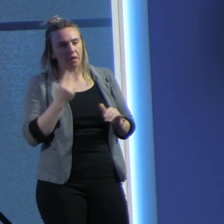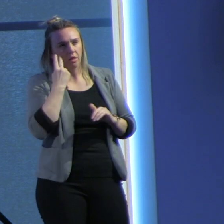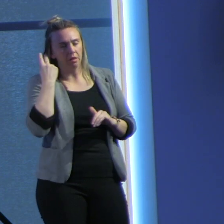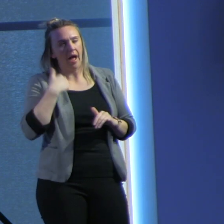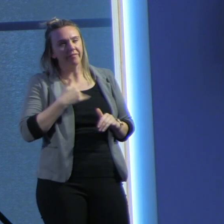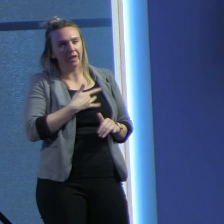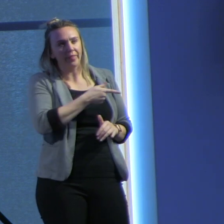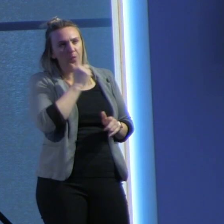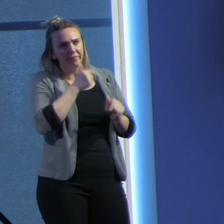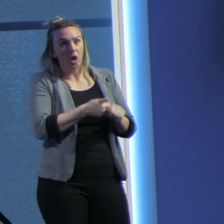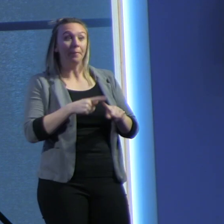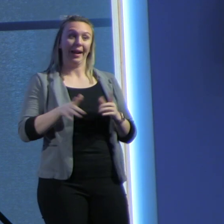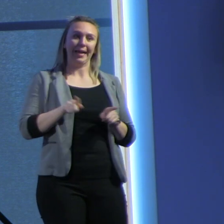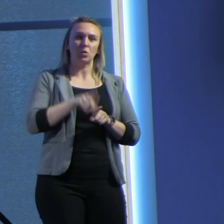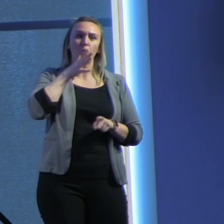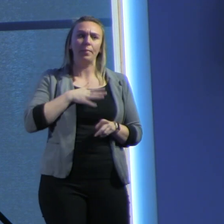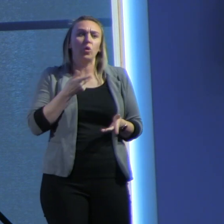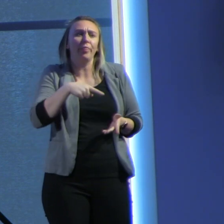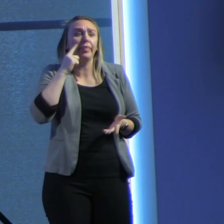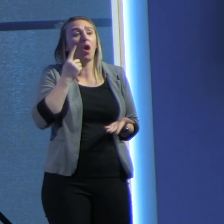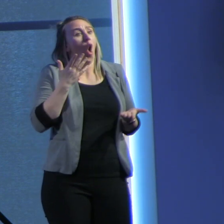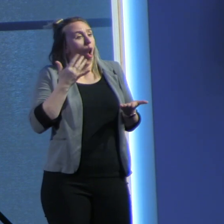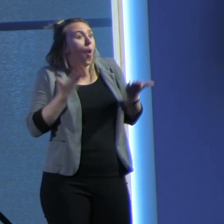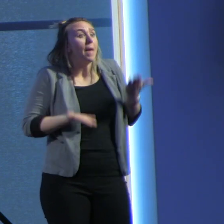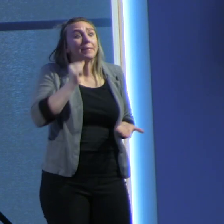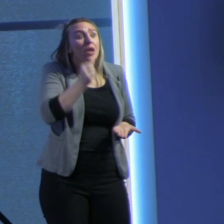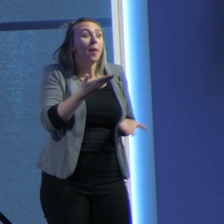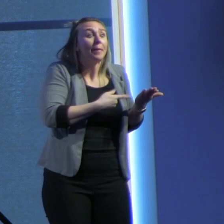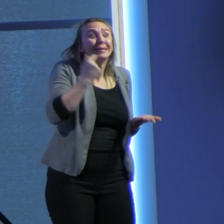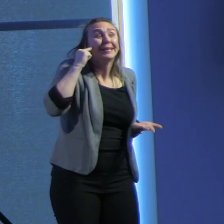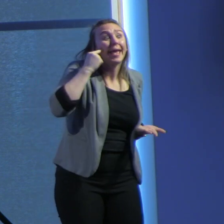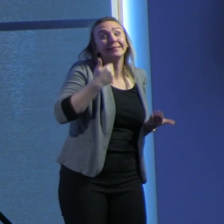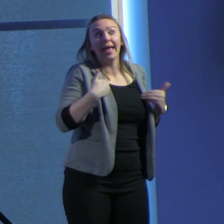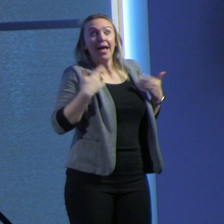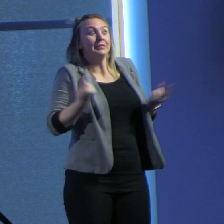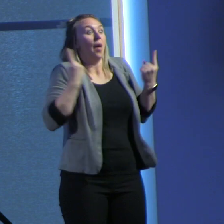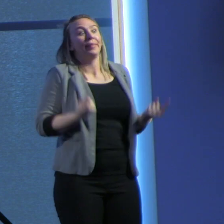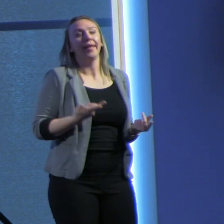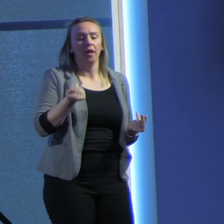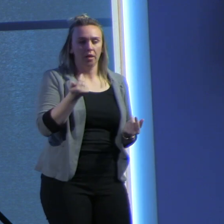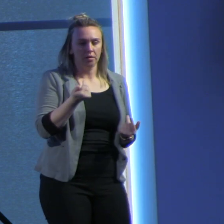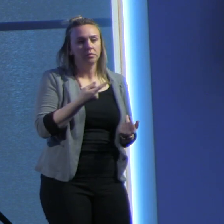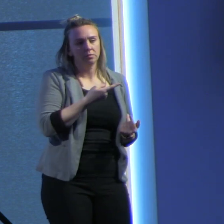just like, maybe not. Like, maybe they have candy or something.